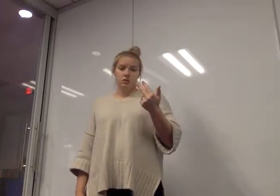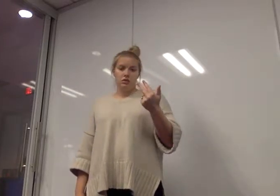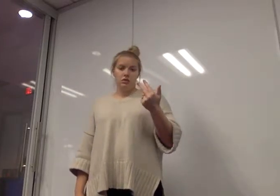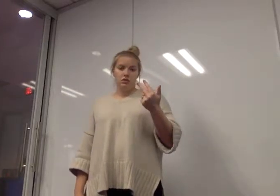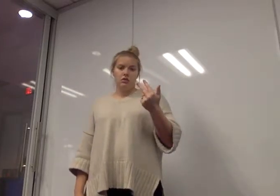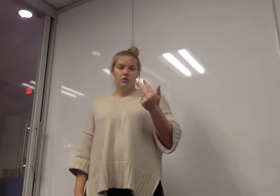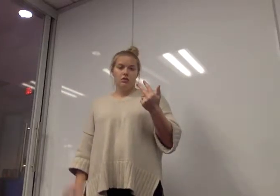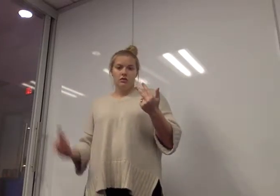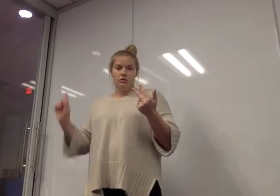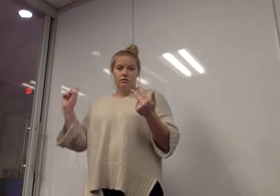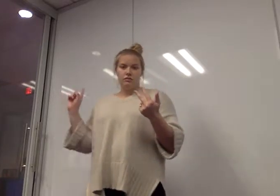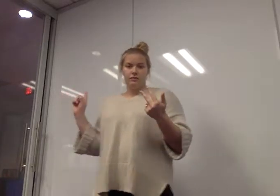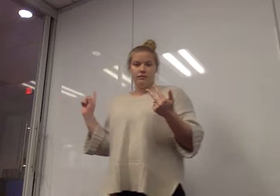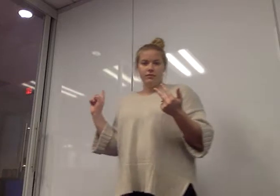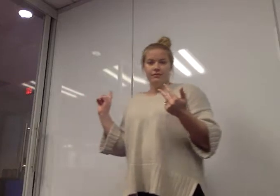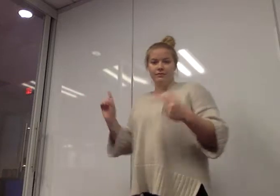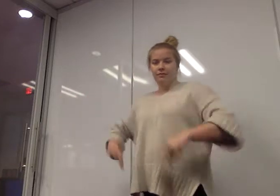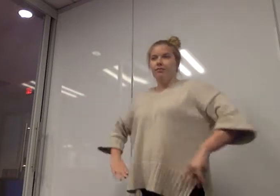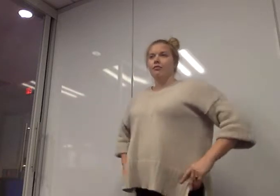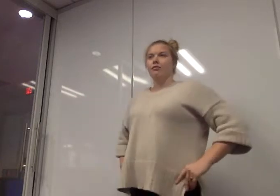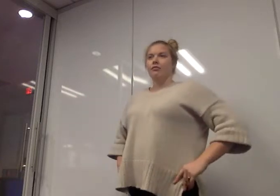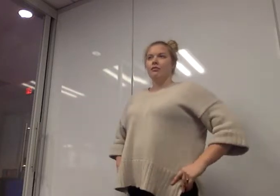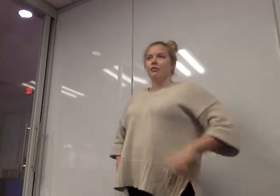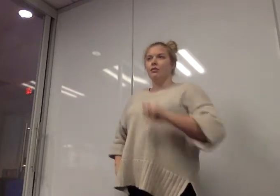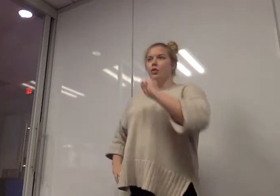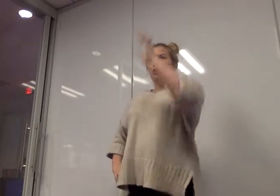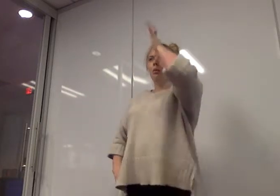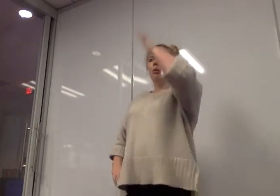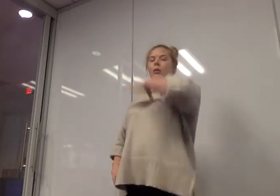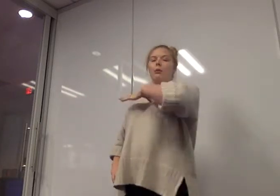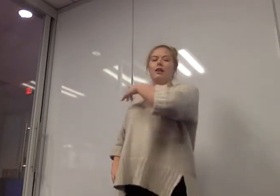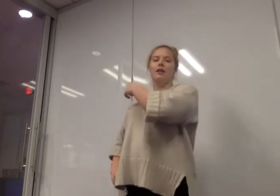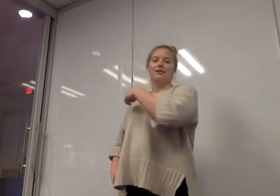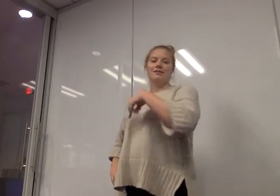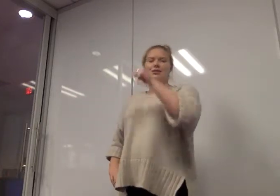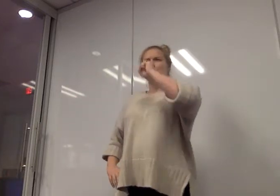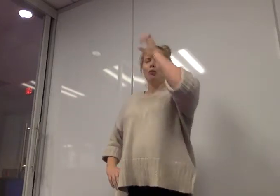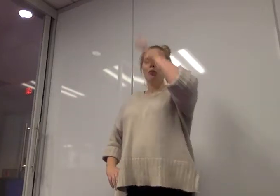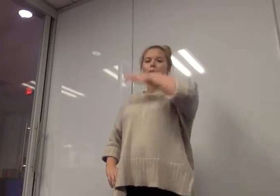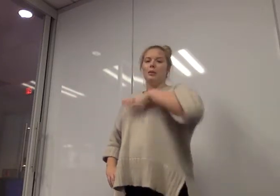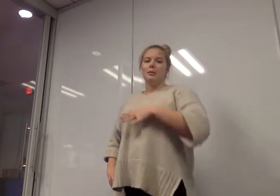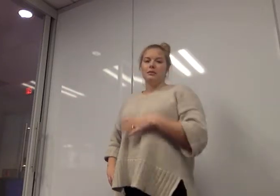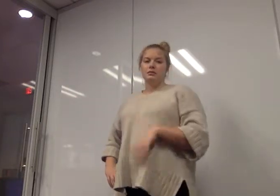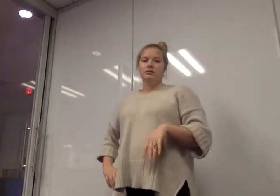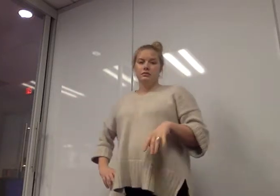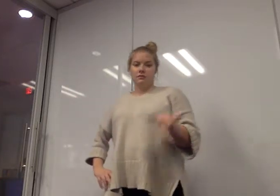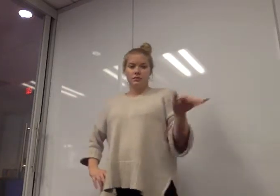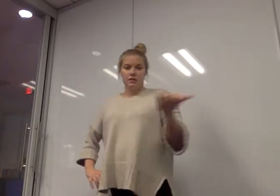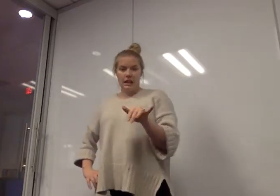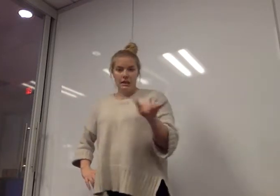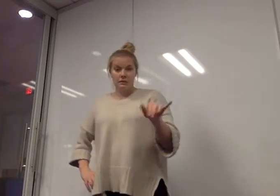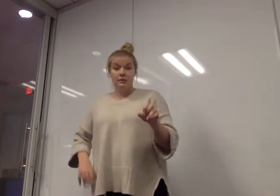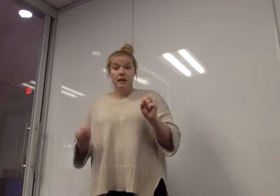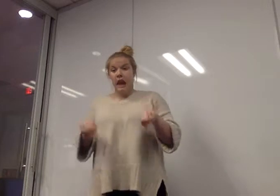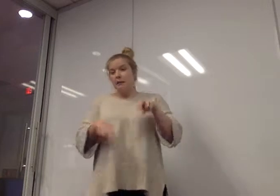been dubbed the Wonder Woman by the media. Here are a couple more. So you can be standing or you can be